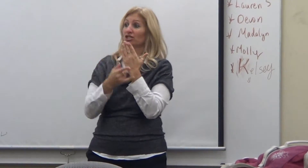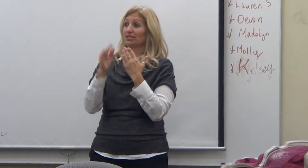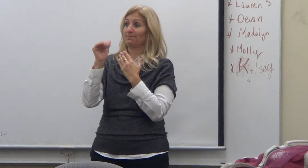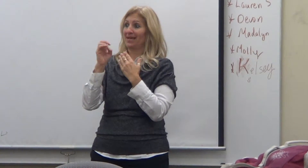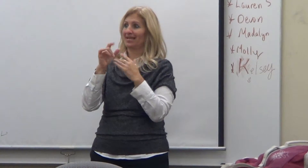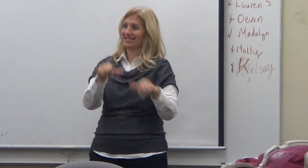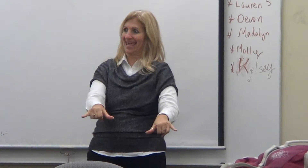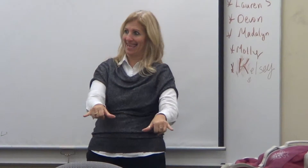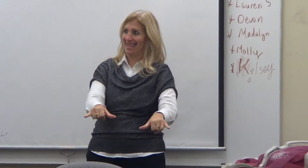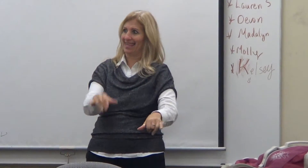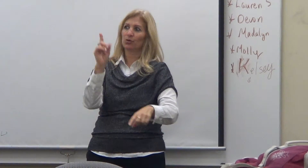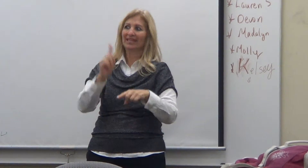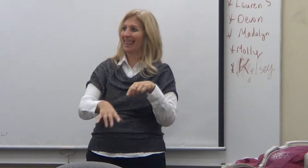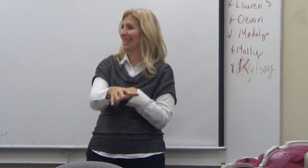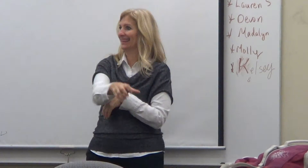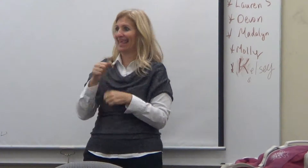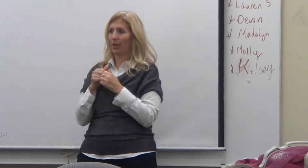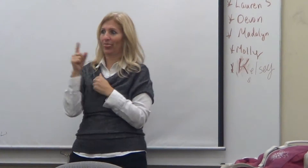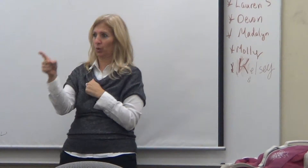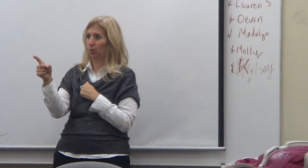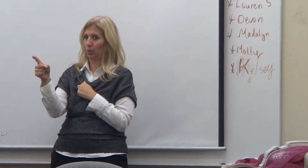or living space is.